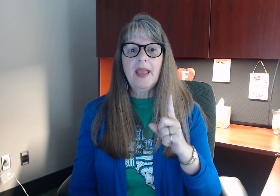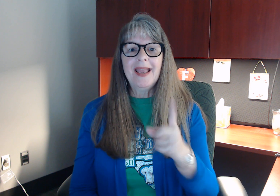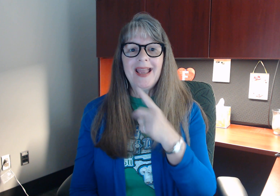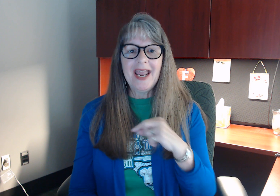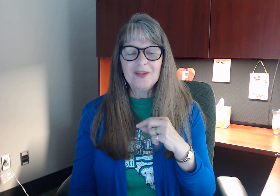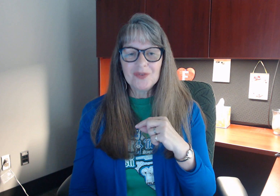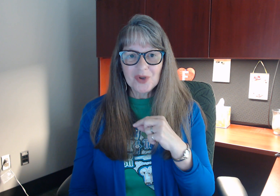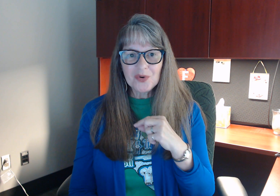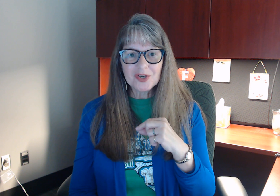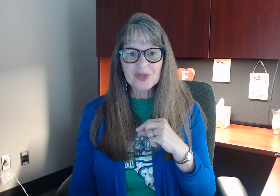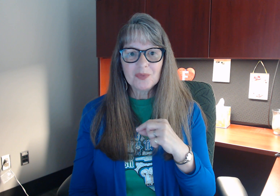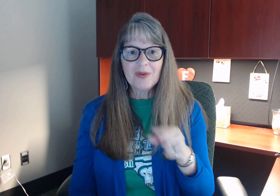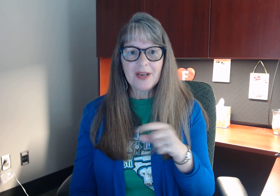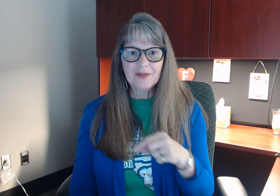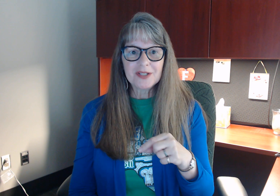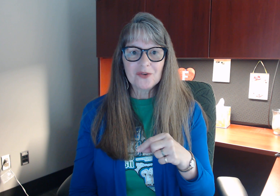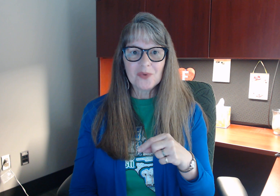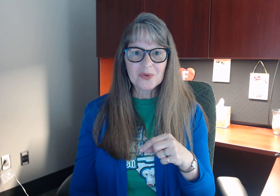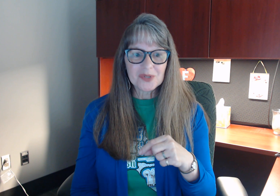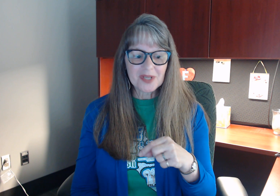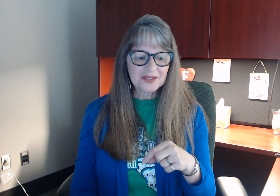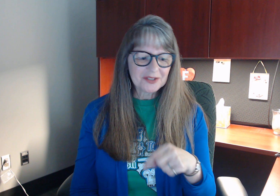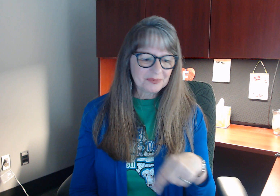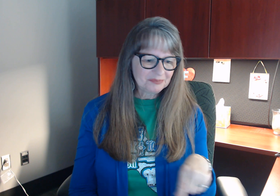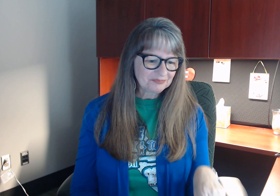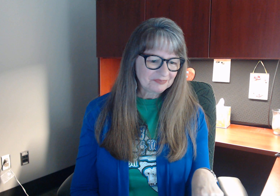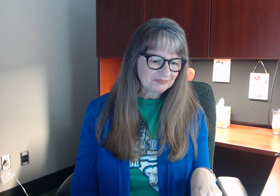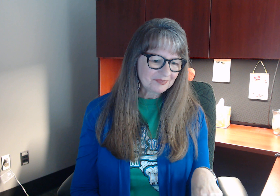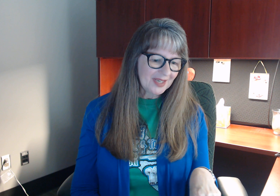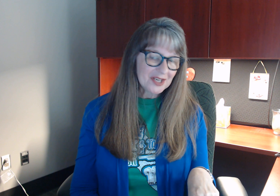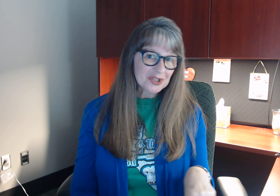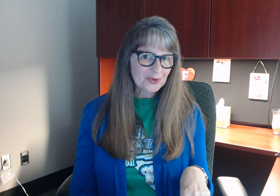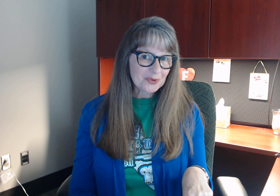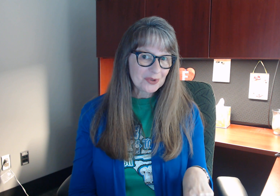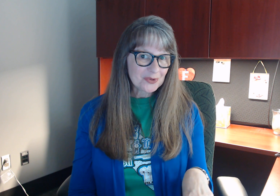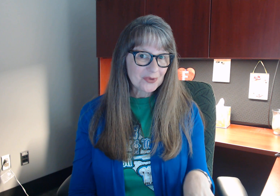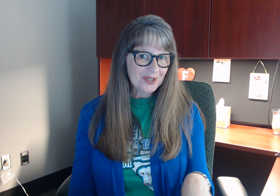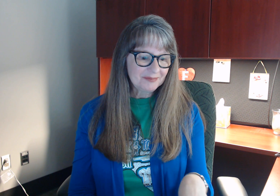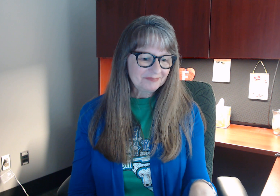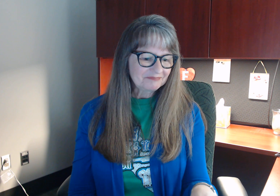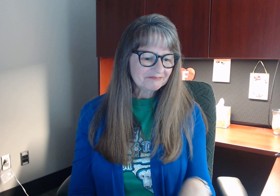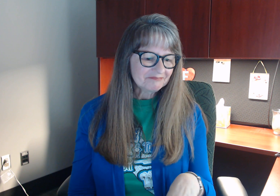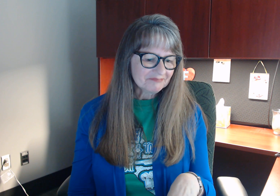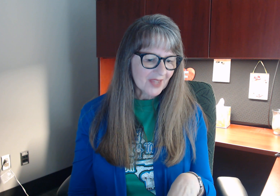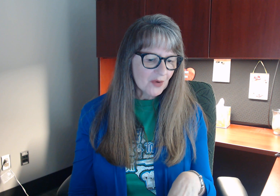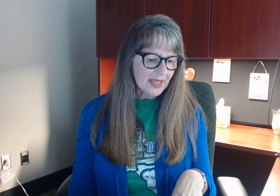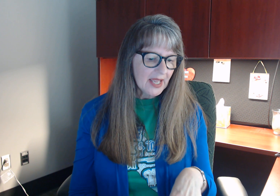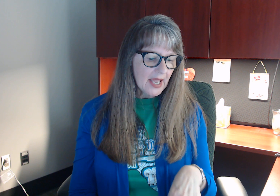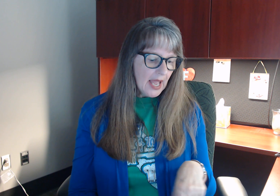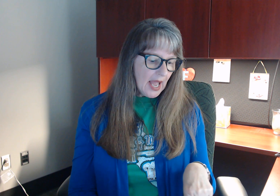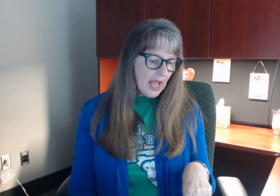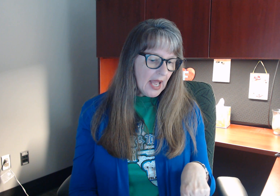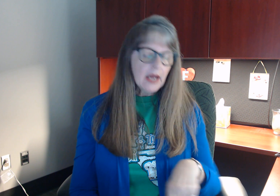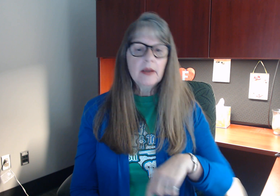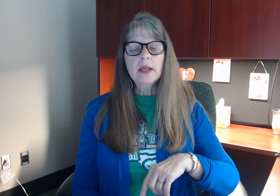And if you'll notice, we've had every single one of those signs. And I just told you a little story. Okay.